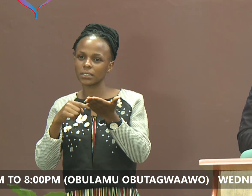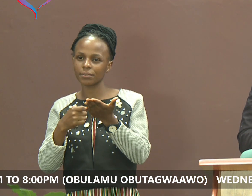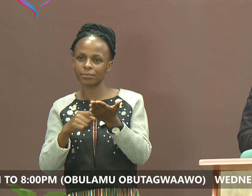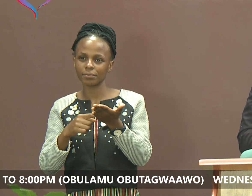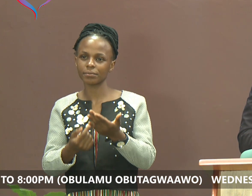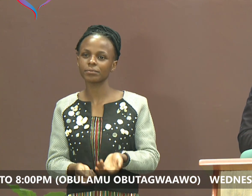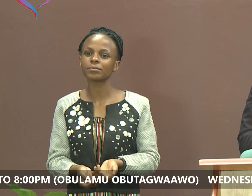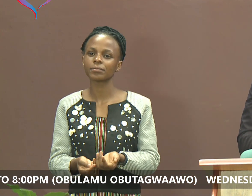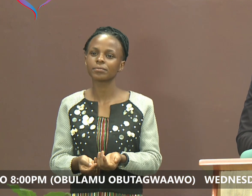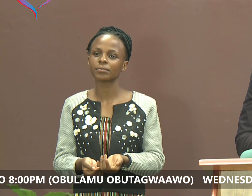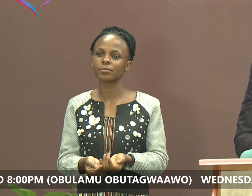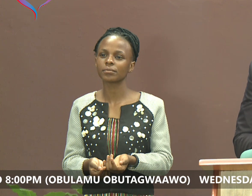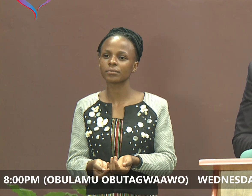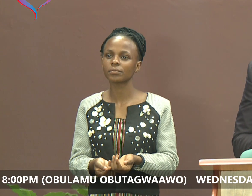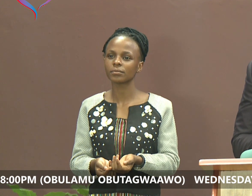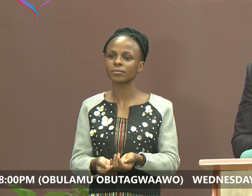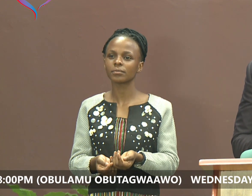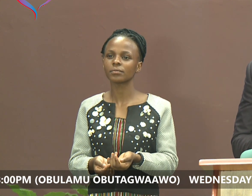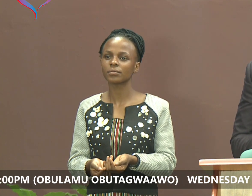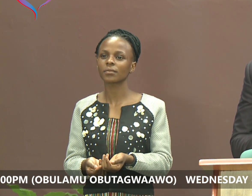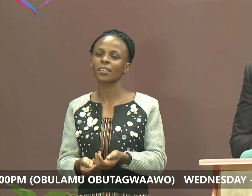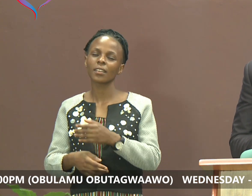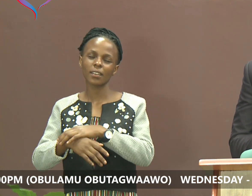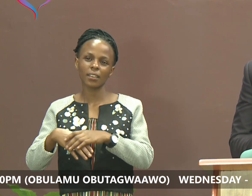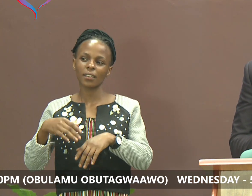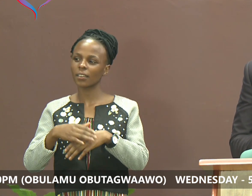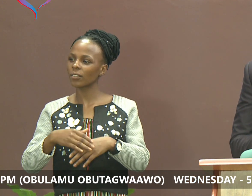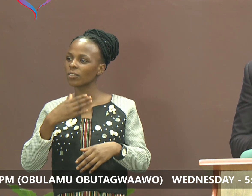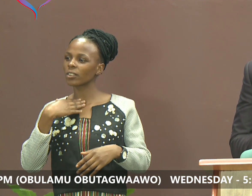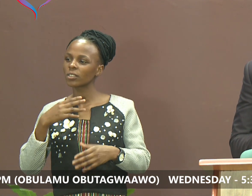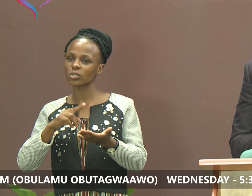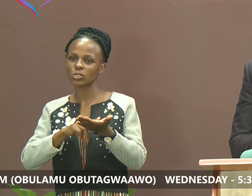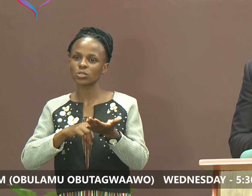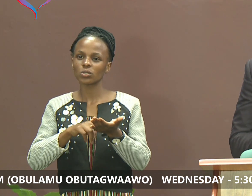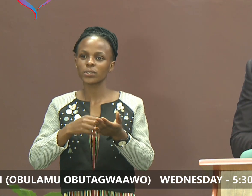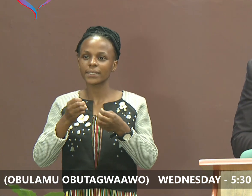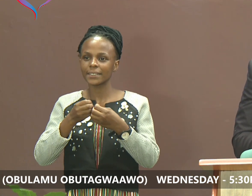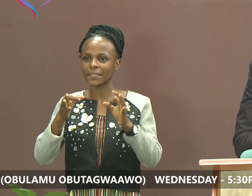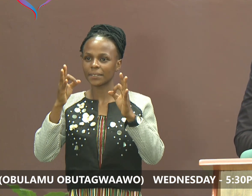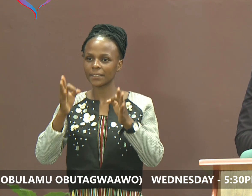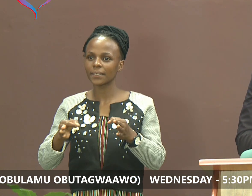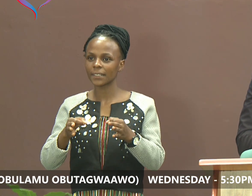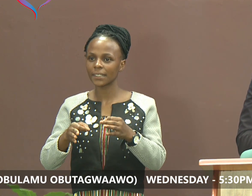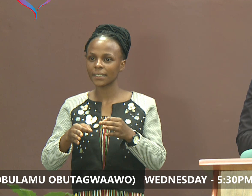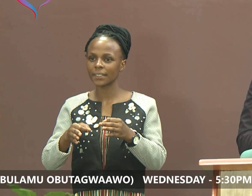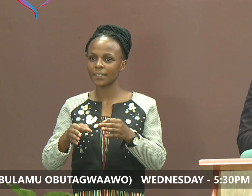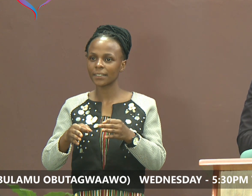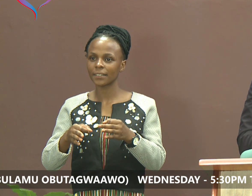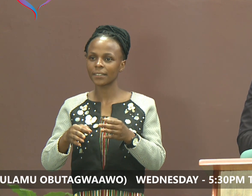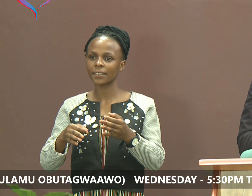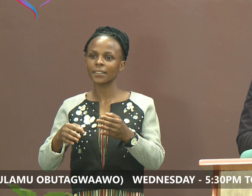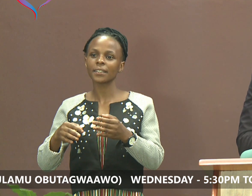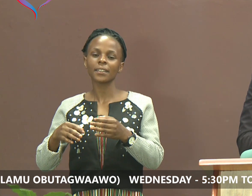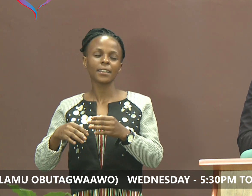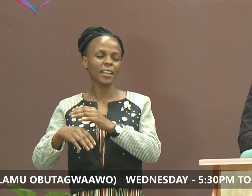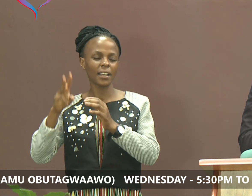family. I don't want to use a lot of terms because if you talk about technology and social media, you're going to use a lot of jargons,